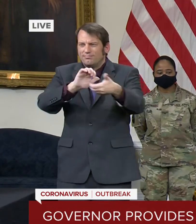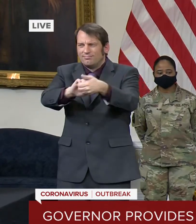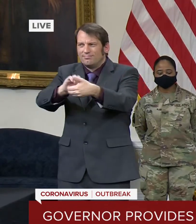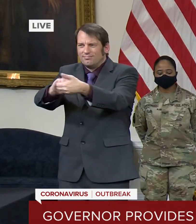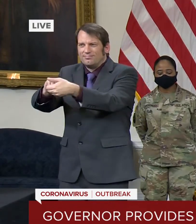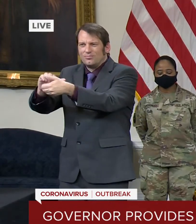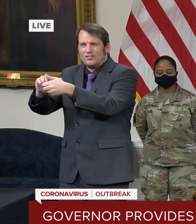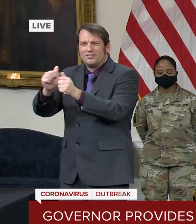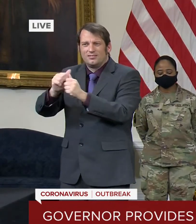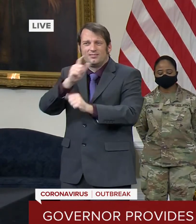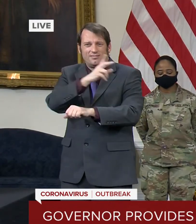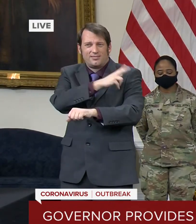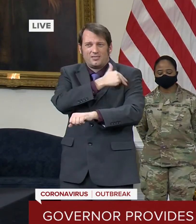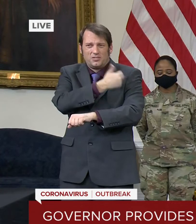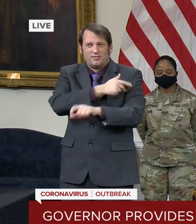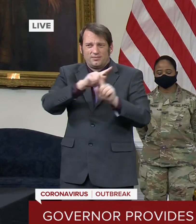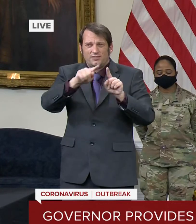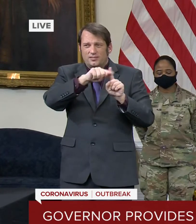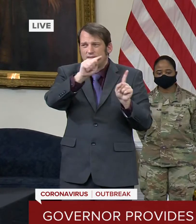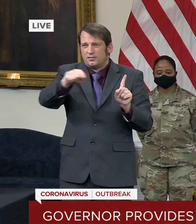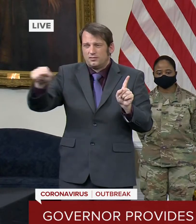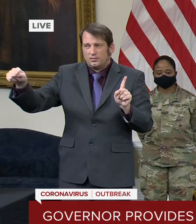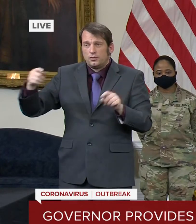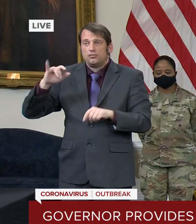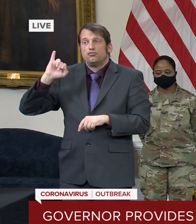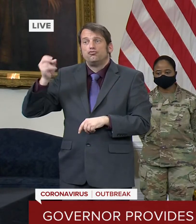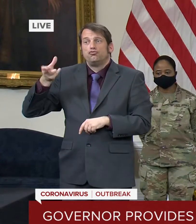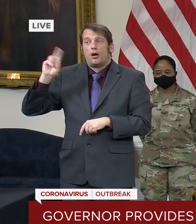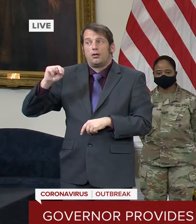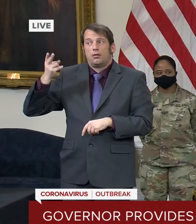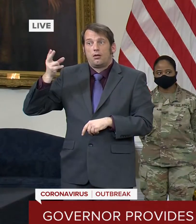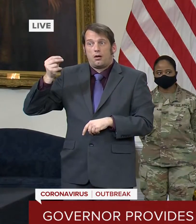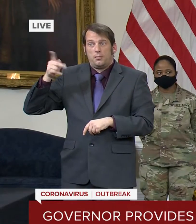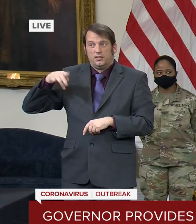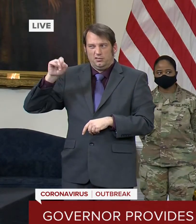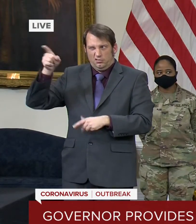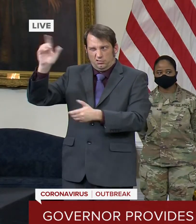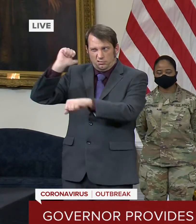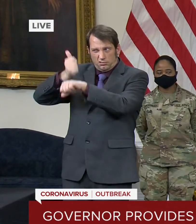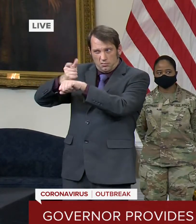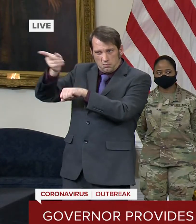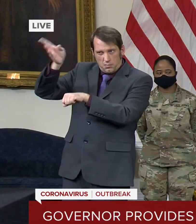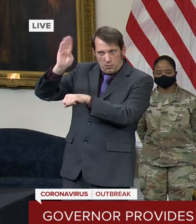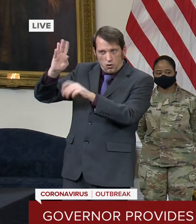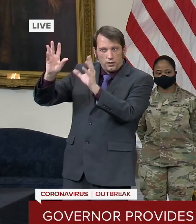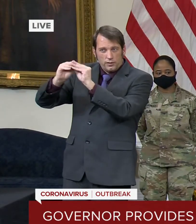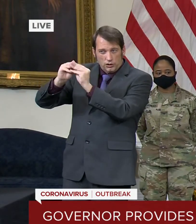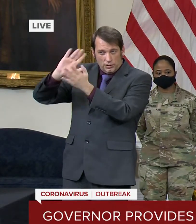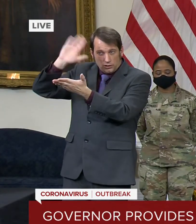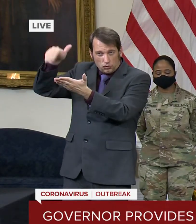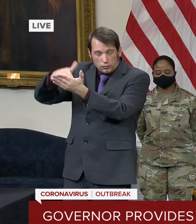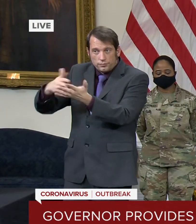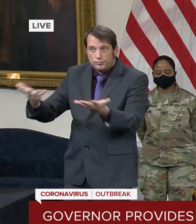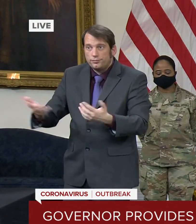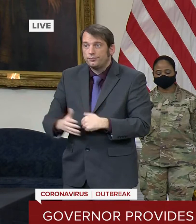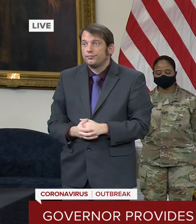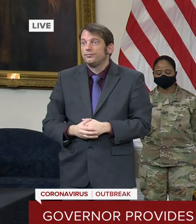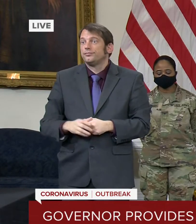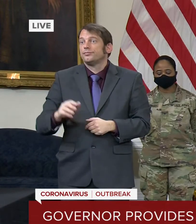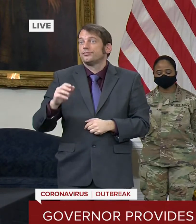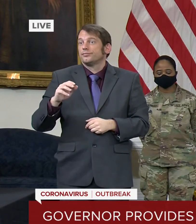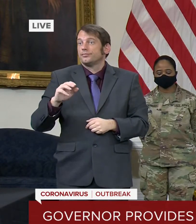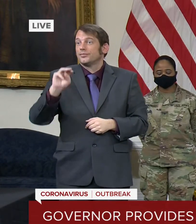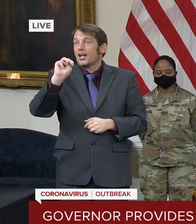UMS and Johns Hopkins are standing up the Baltimore Convention Center. UMS is doing the M&T Stadium